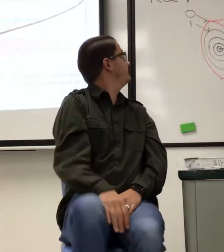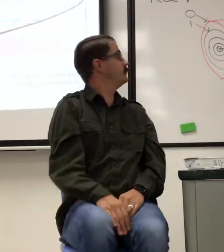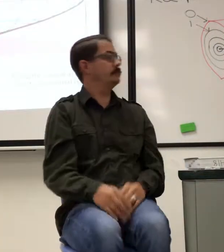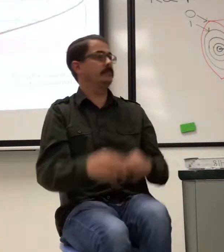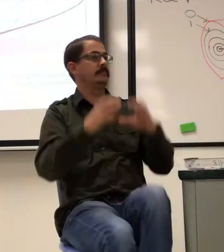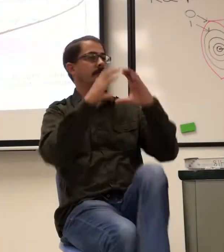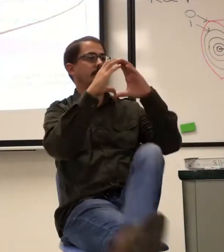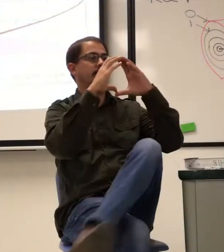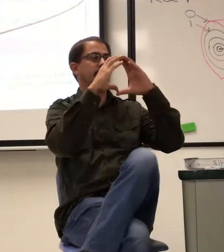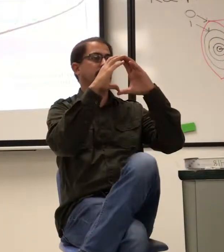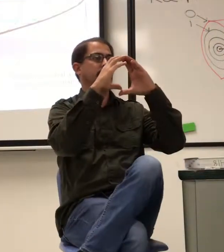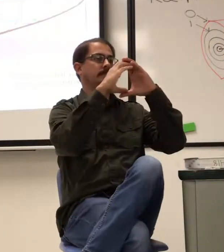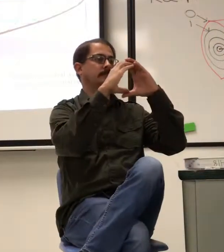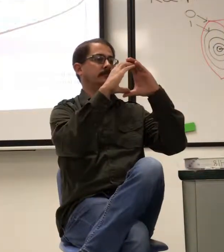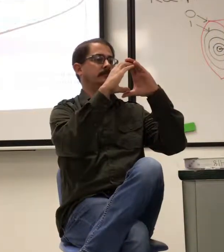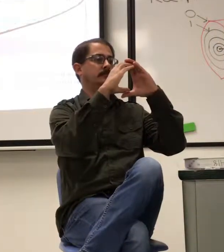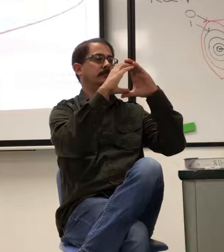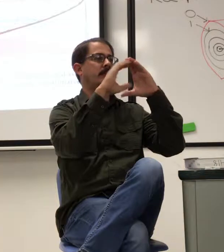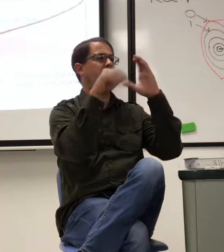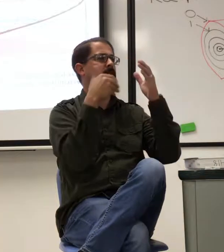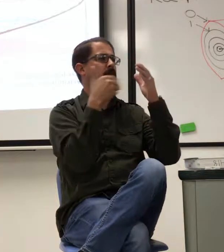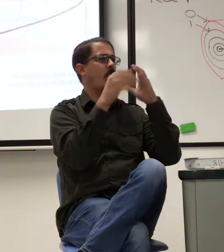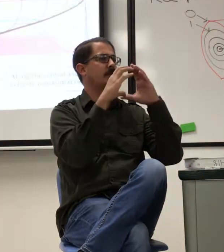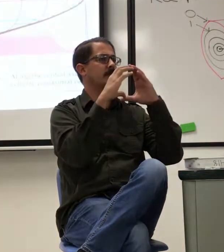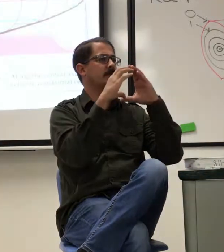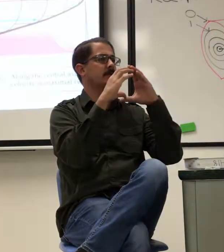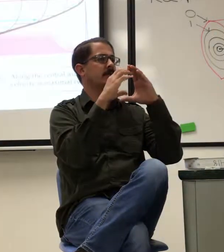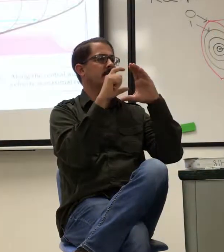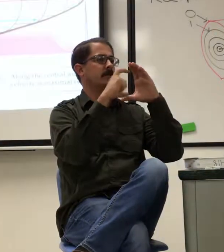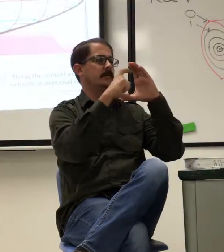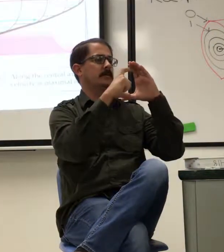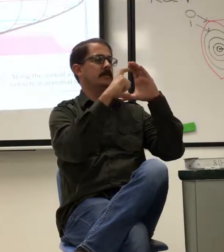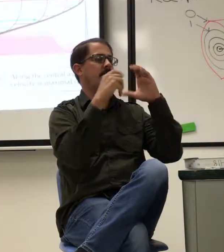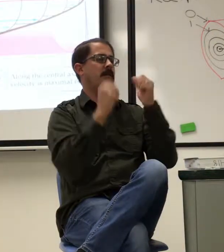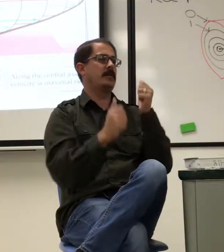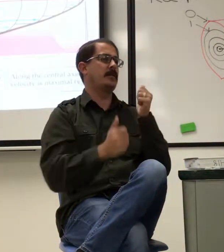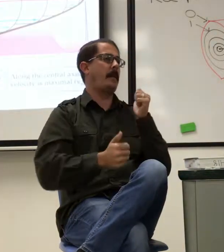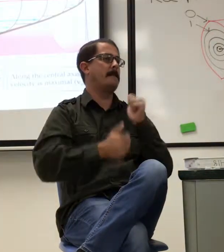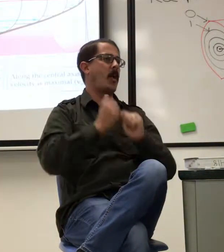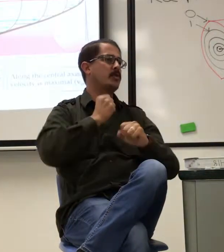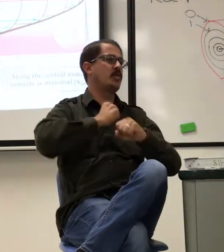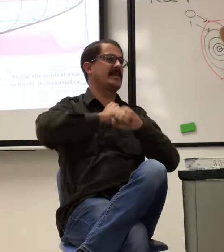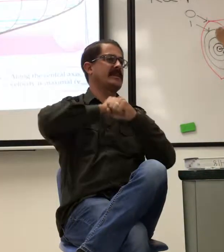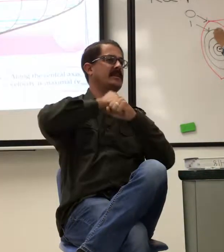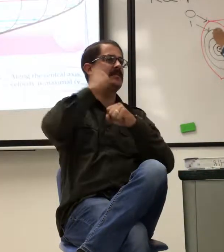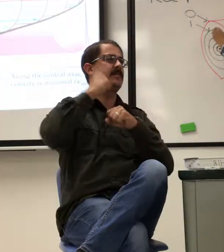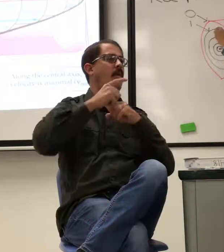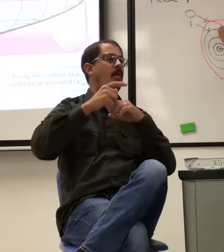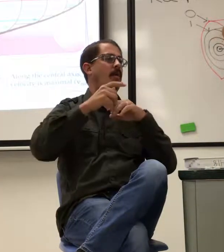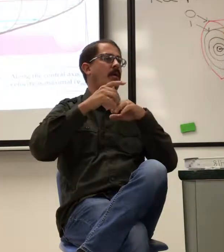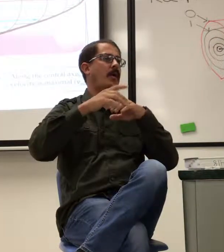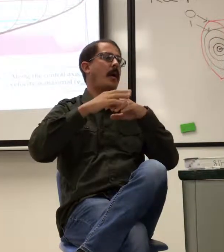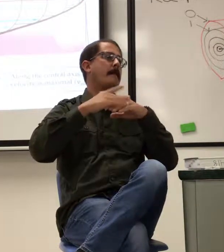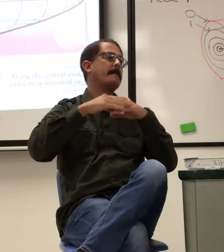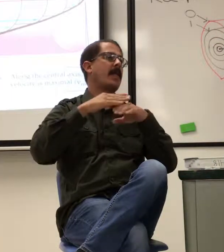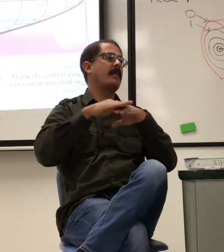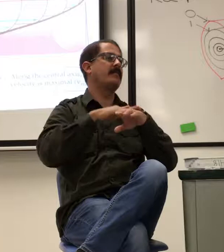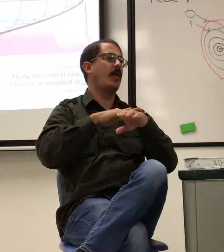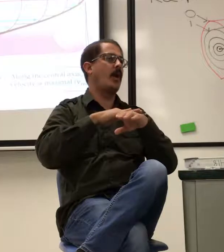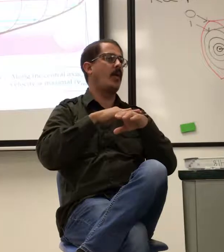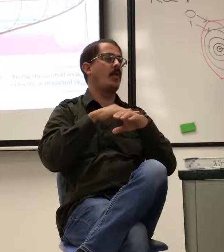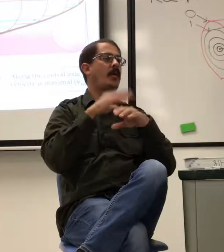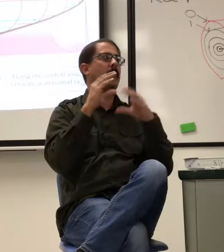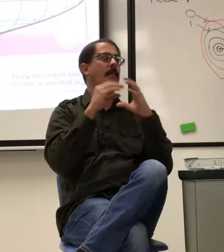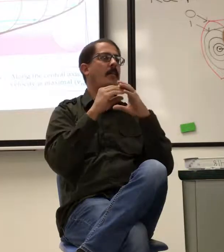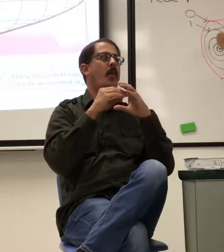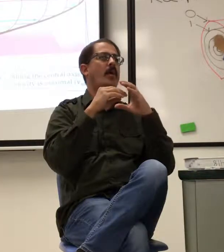next to it, call it layer 1, it's closest, so it has the most resistance to blood flow, so it flows